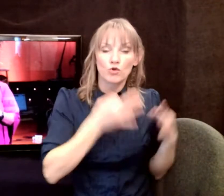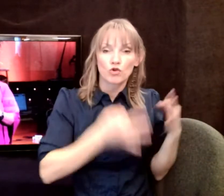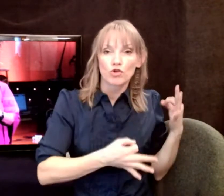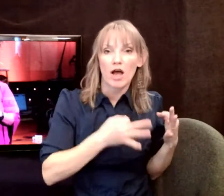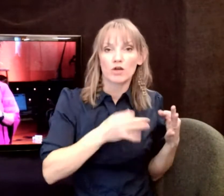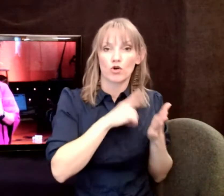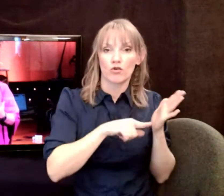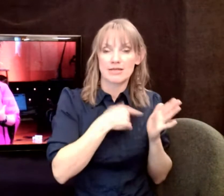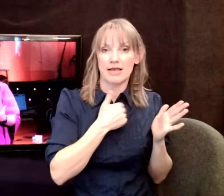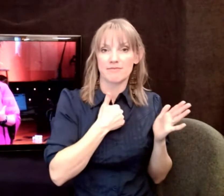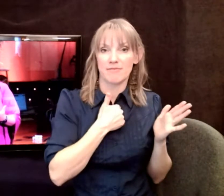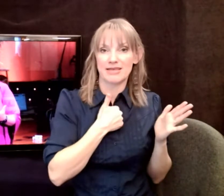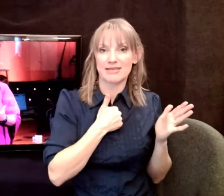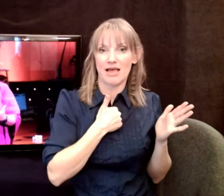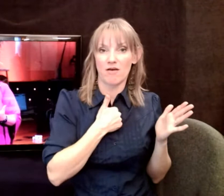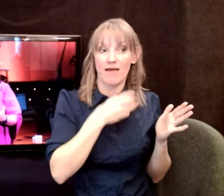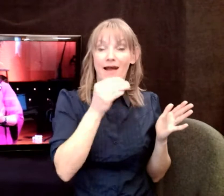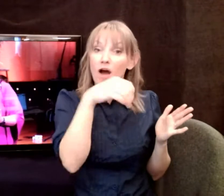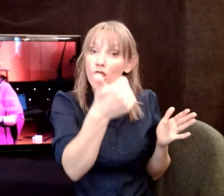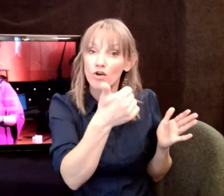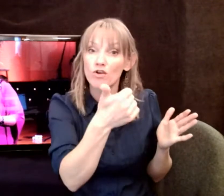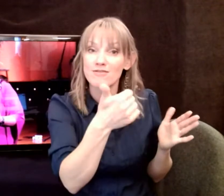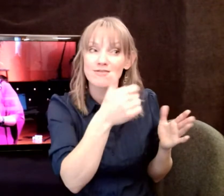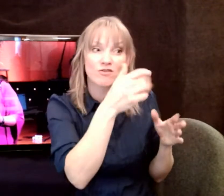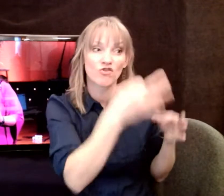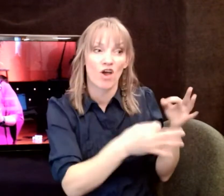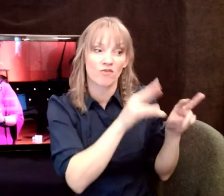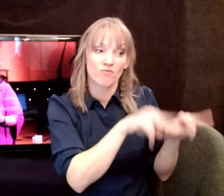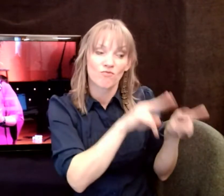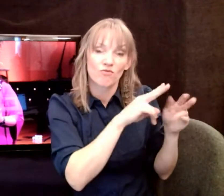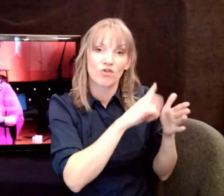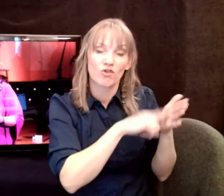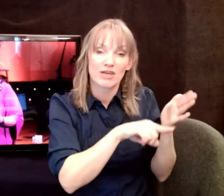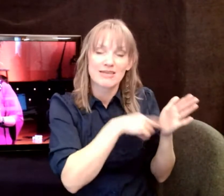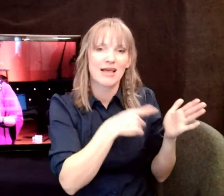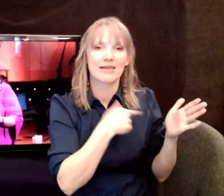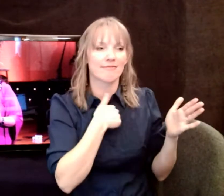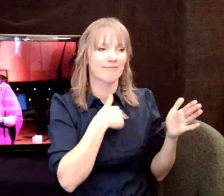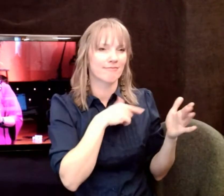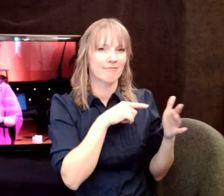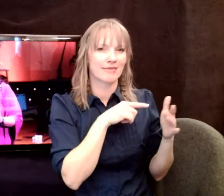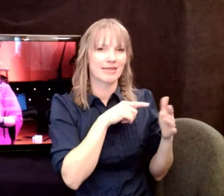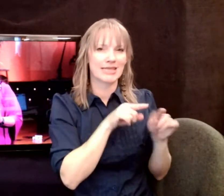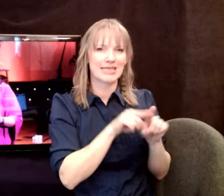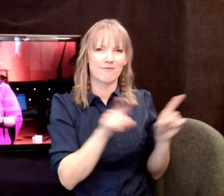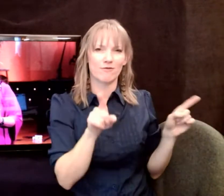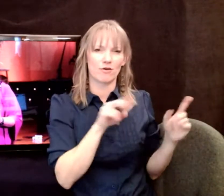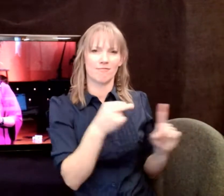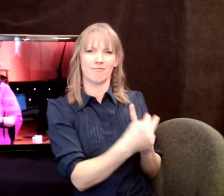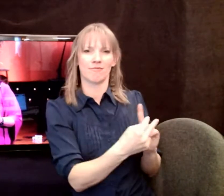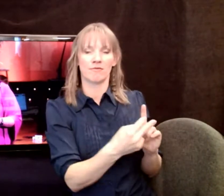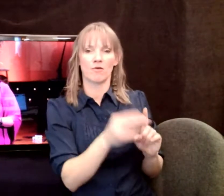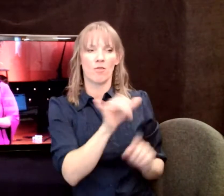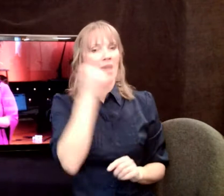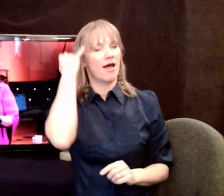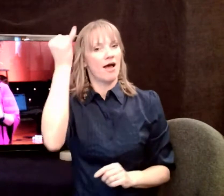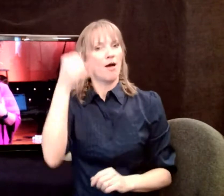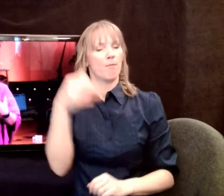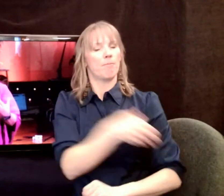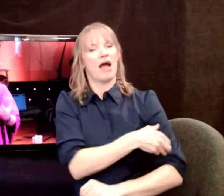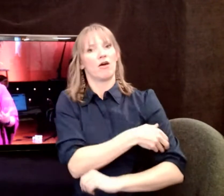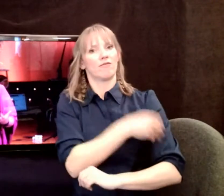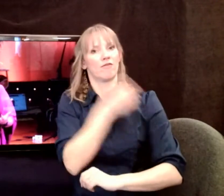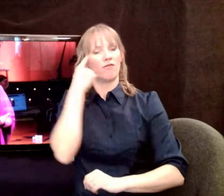criticize myself and others. So this became a powerful, powerful idea for me. And so what I've